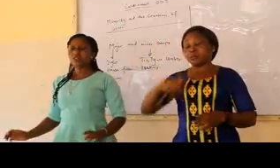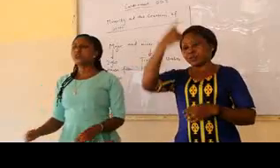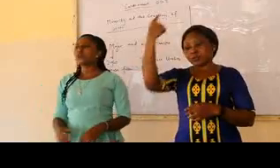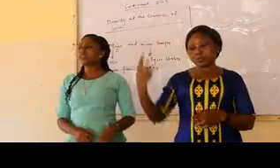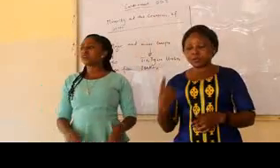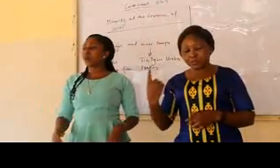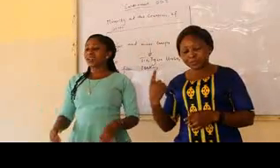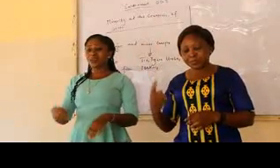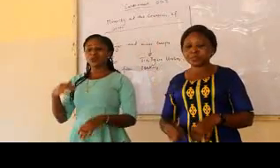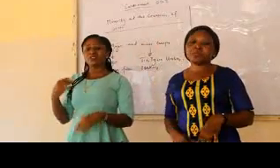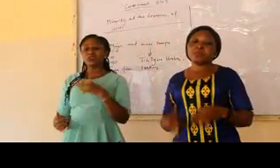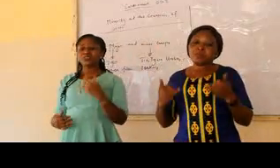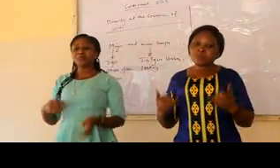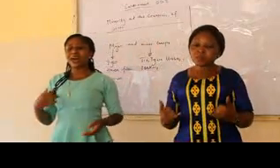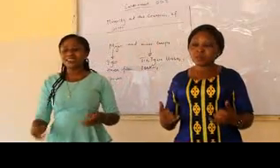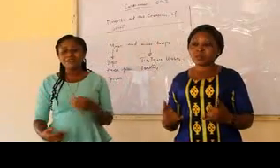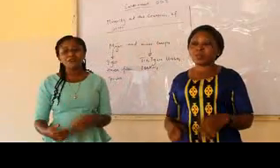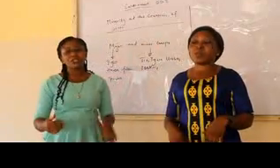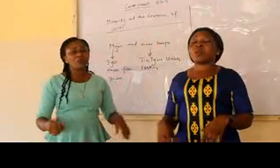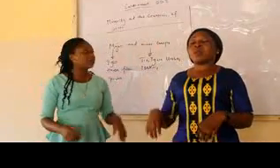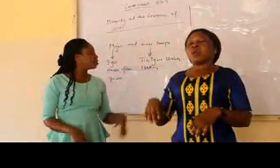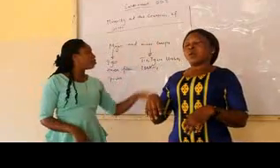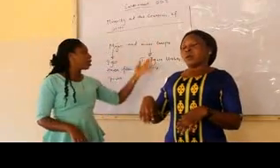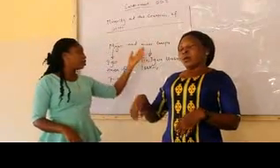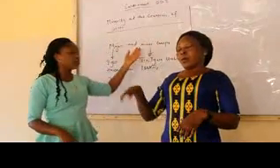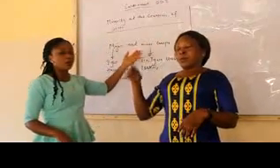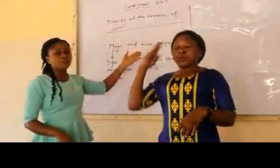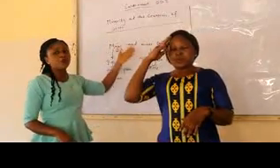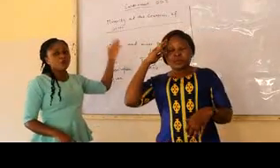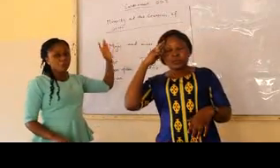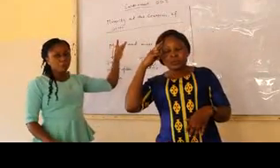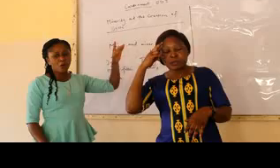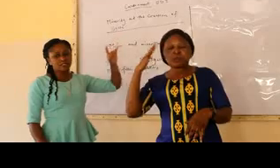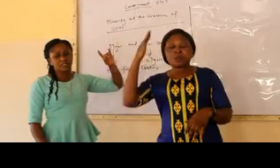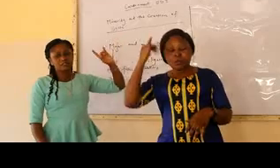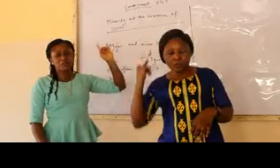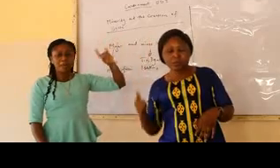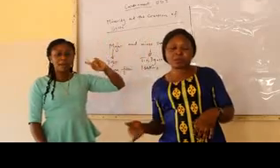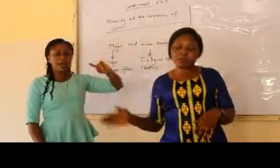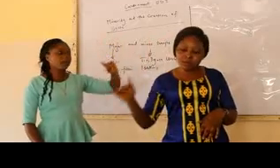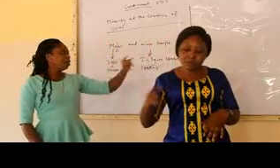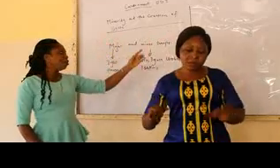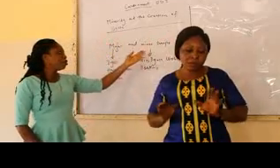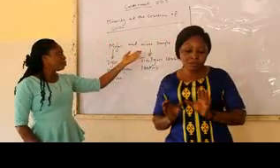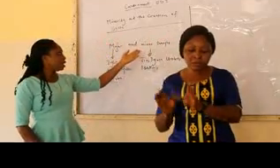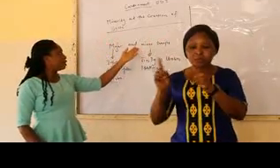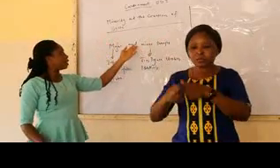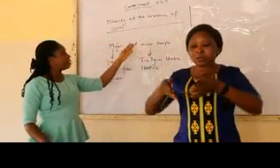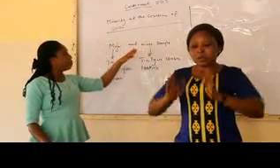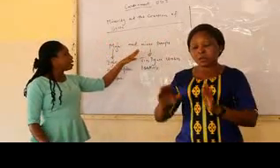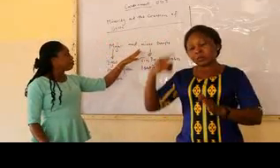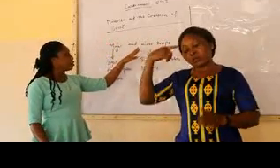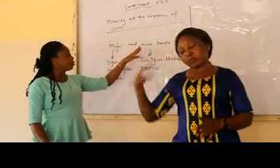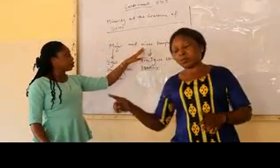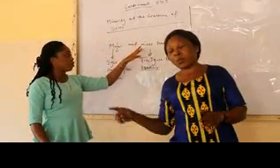we're going to see reasons why they continue demanding for the creation of more states. Remember, the group that